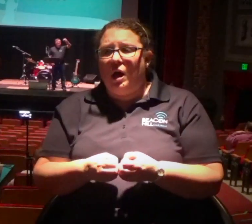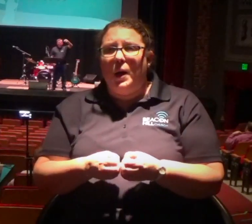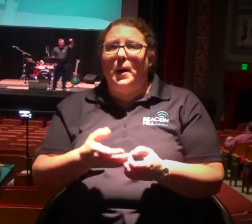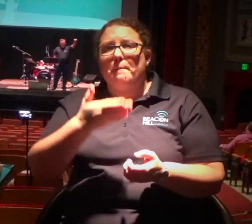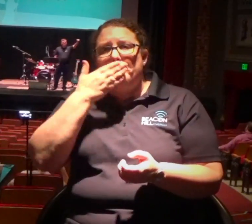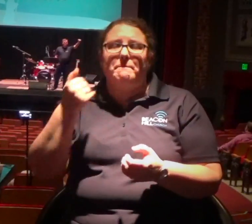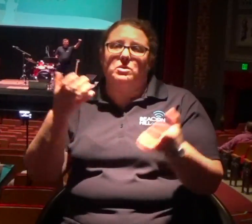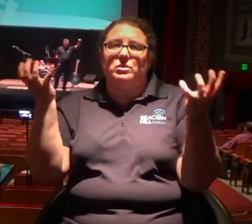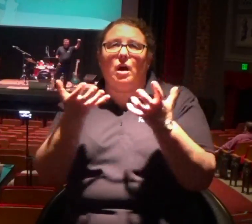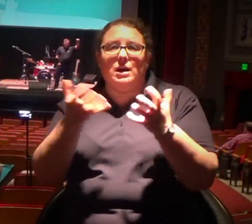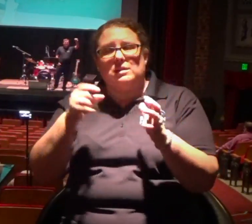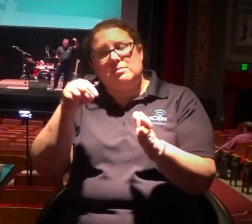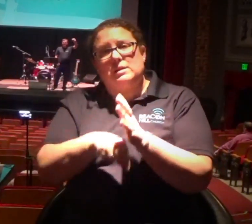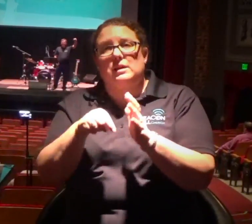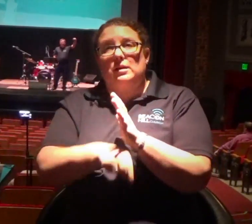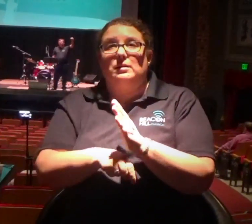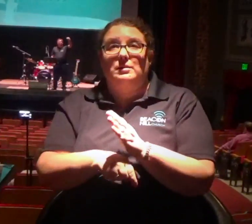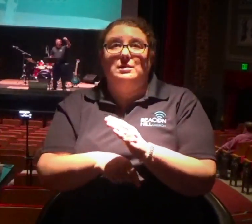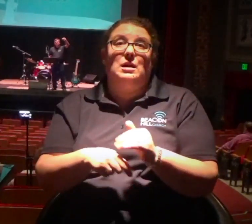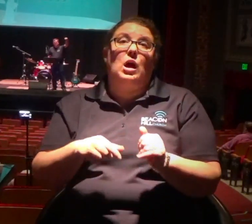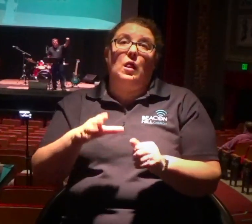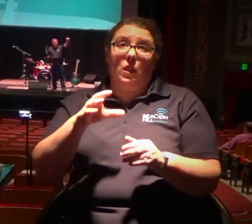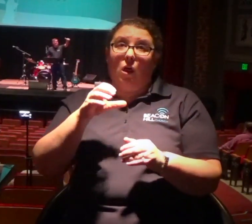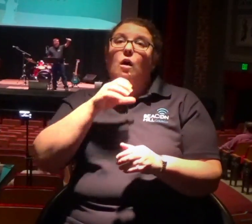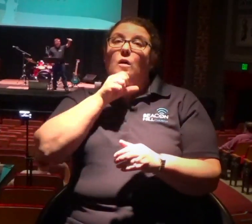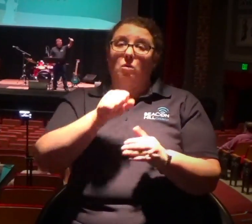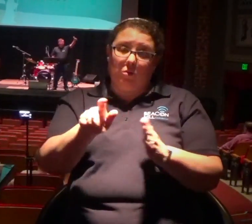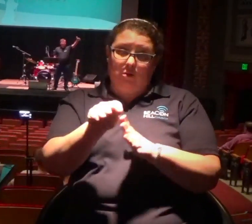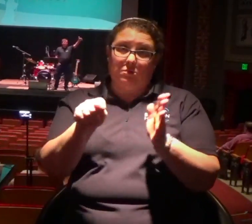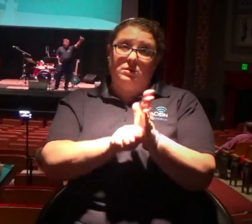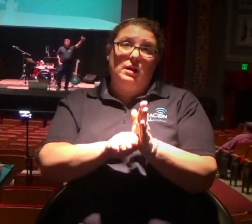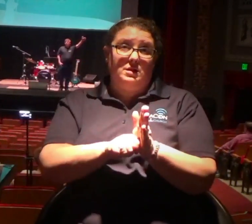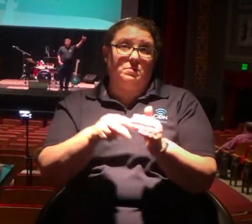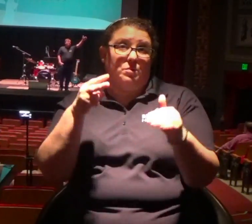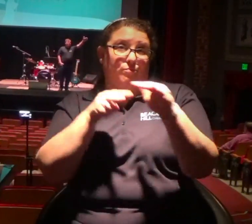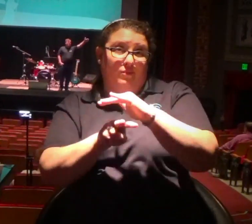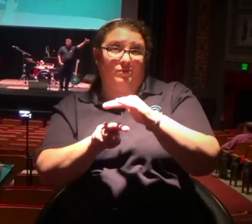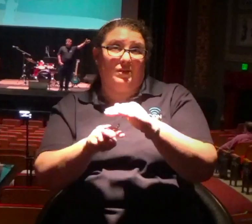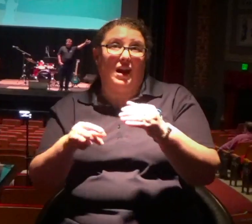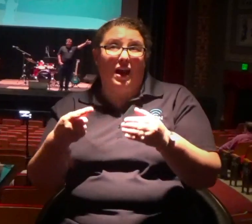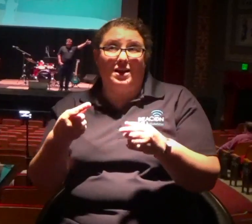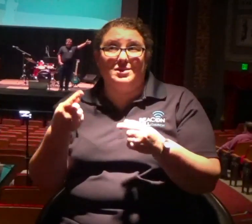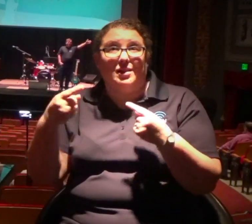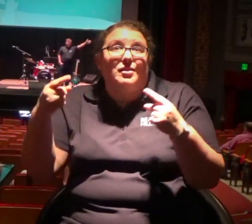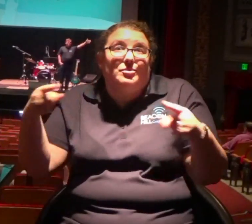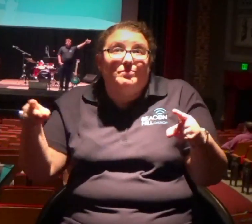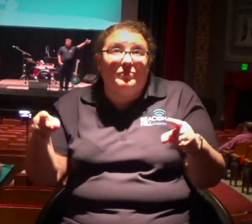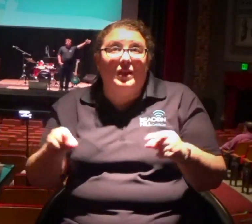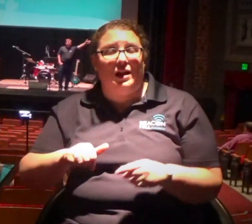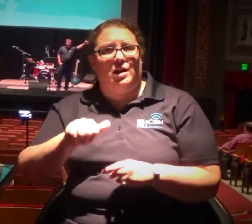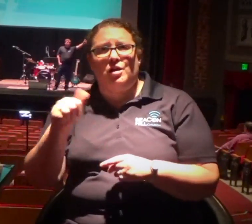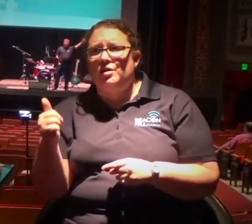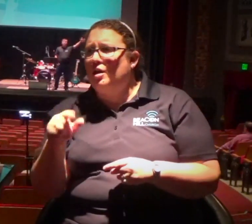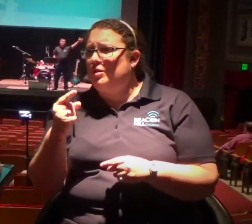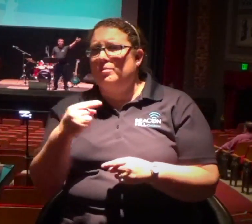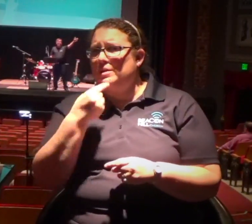Old Testament prophecy has ever achieved. And yet another commentator said it like this: When you go into